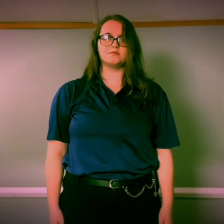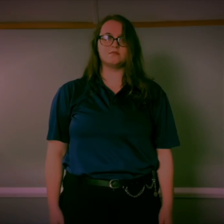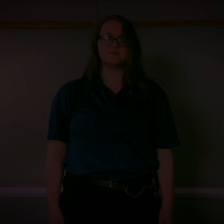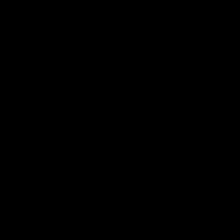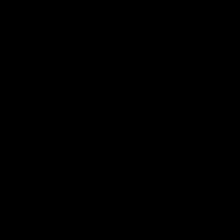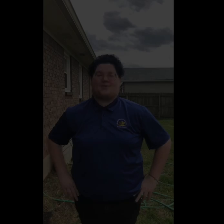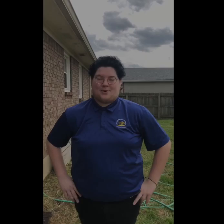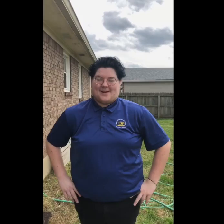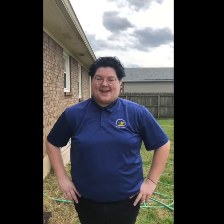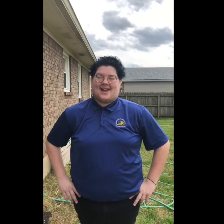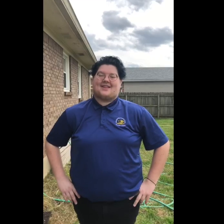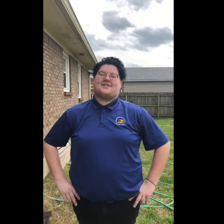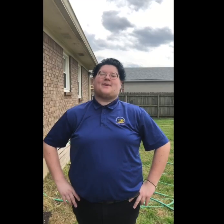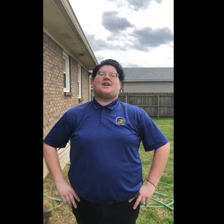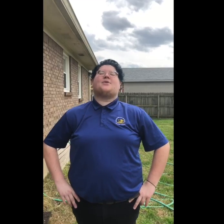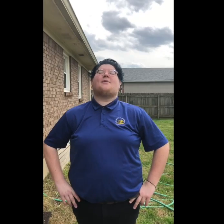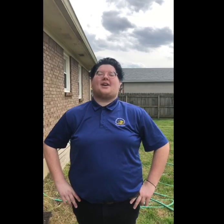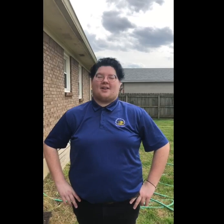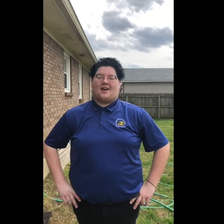My name is Ruby, and this is my you monologue.